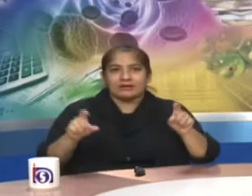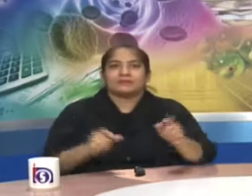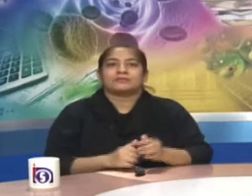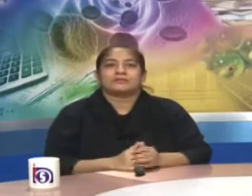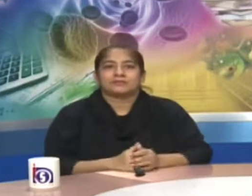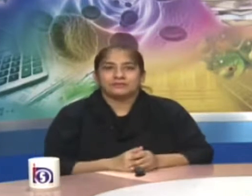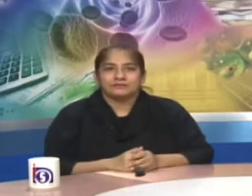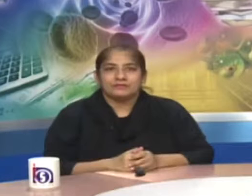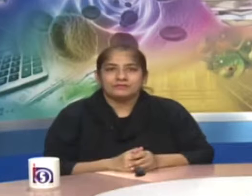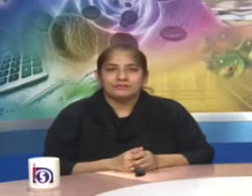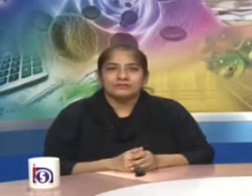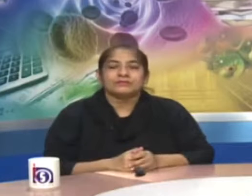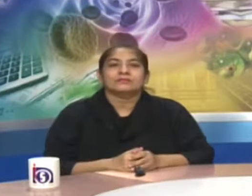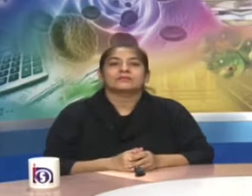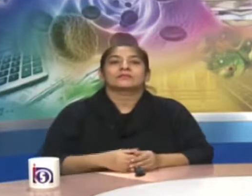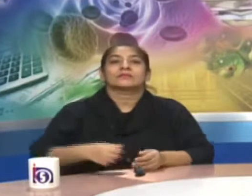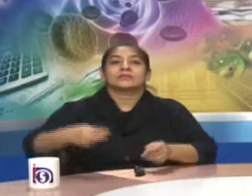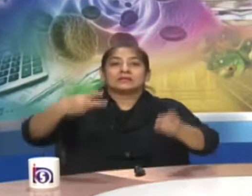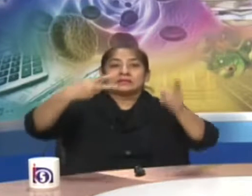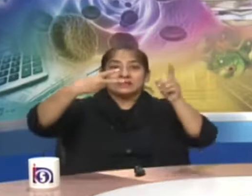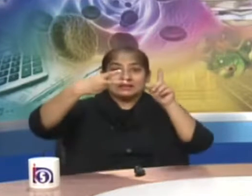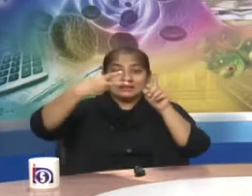This is the important objective.